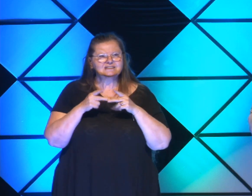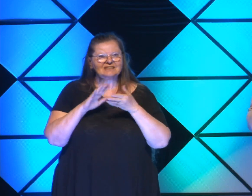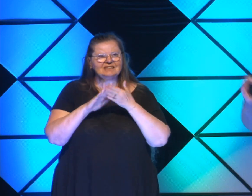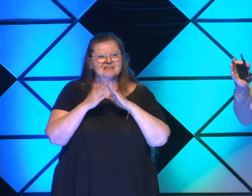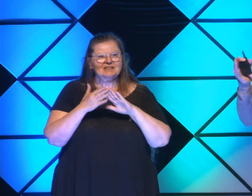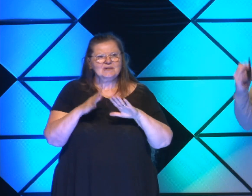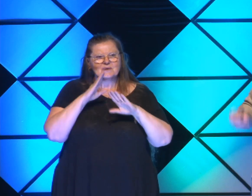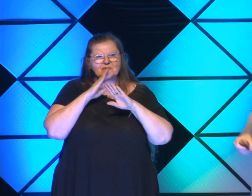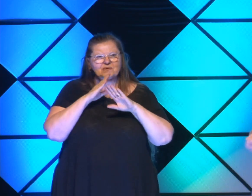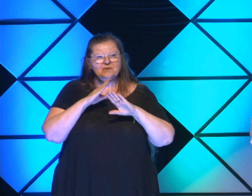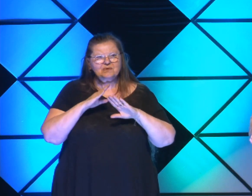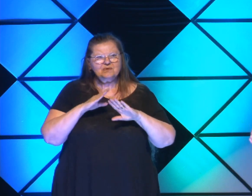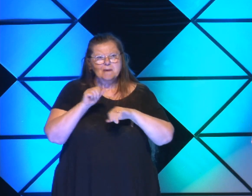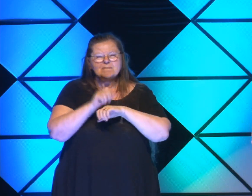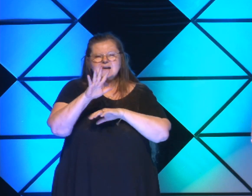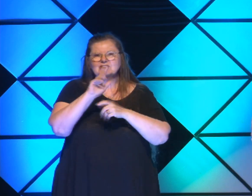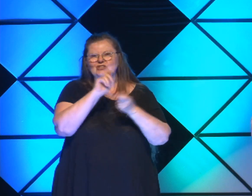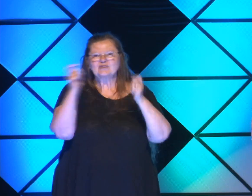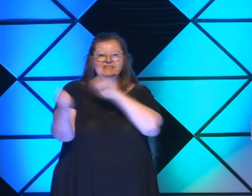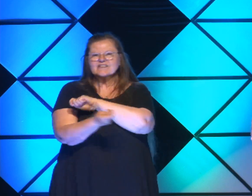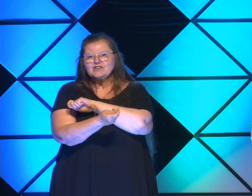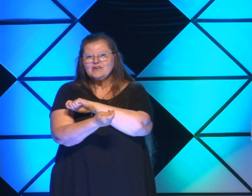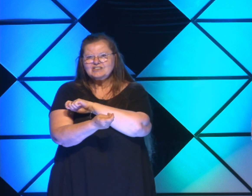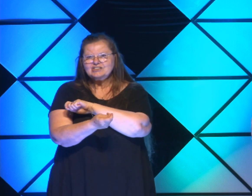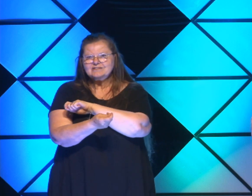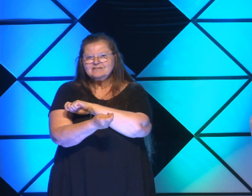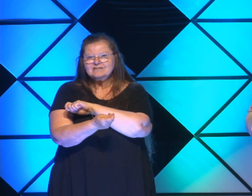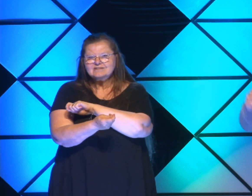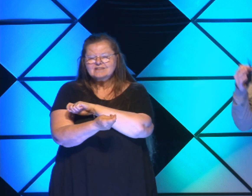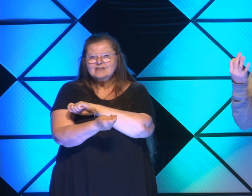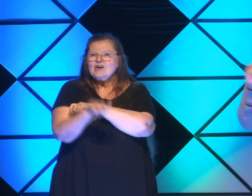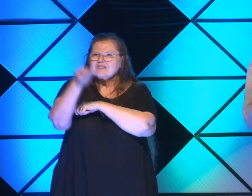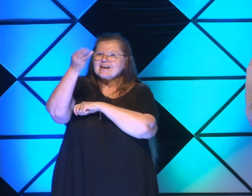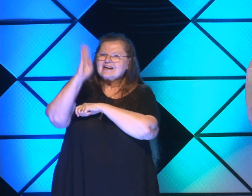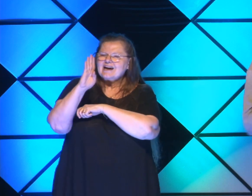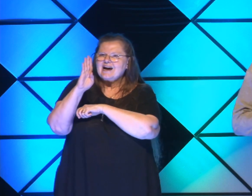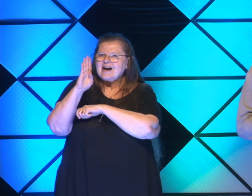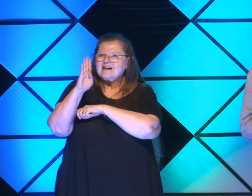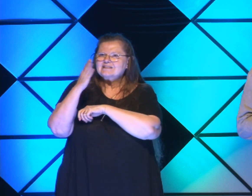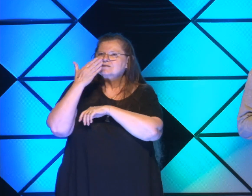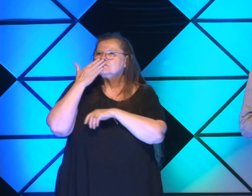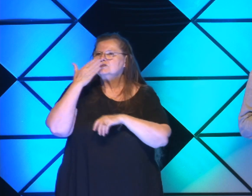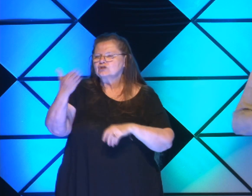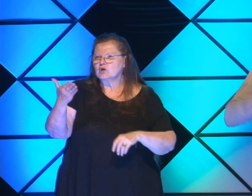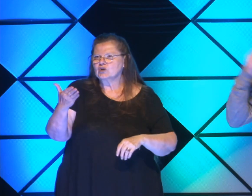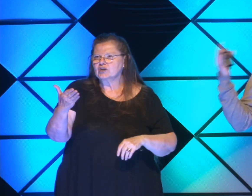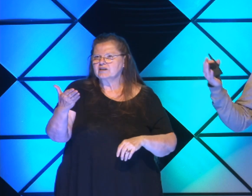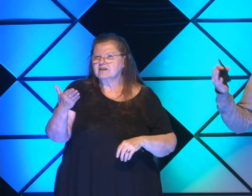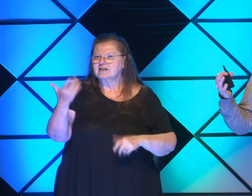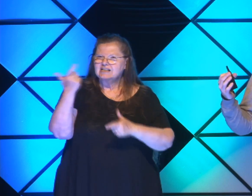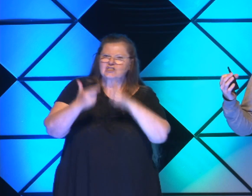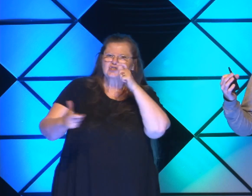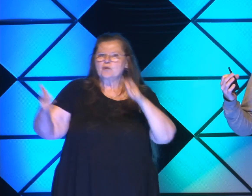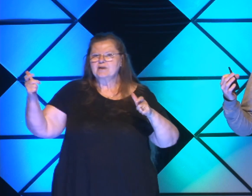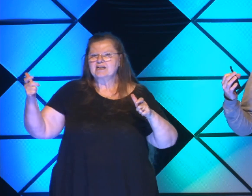a little mount of transfiguration where God can be so good and so